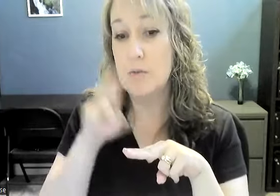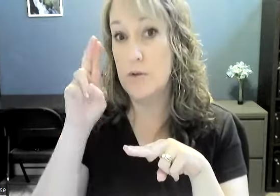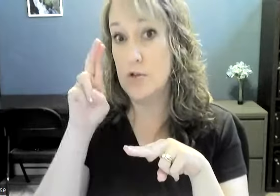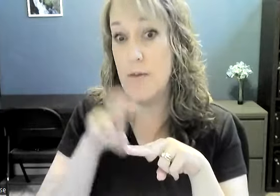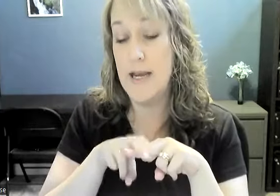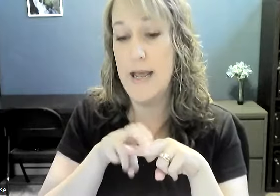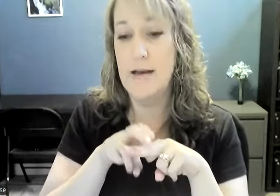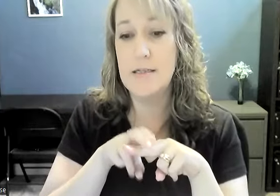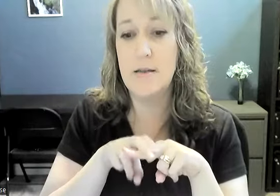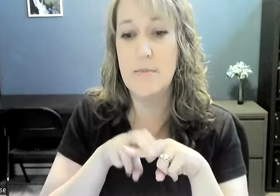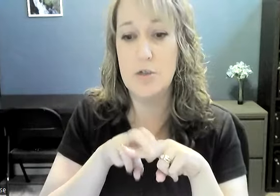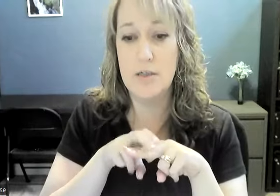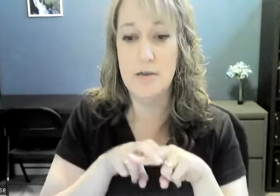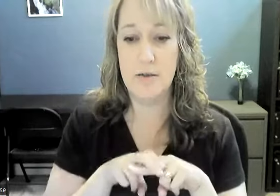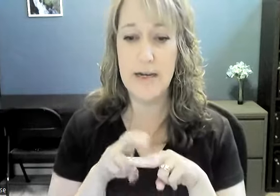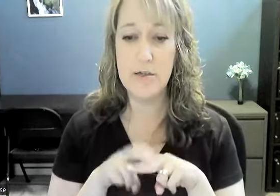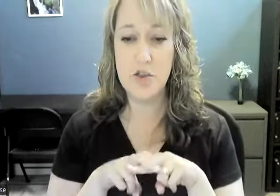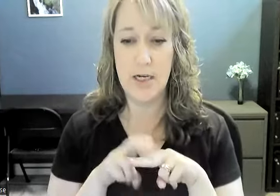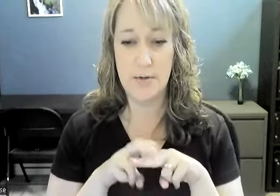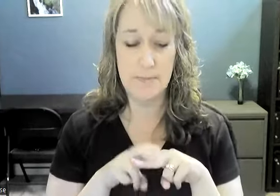your dominant hand the motion, all right? Chair.